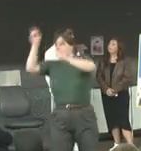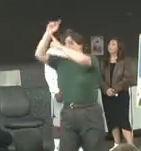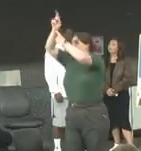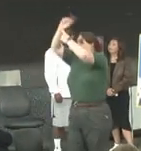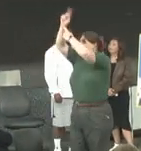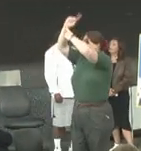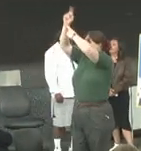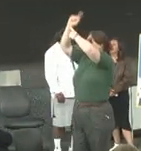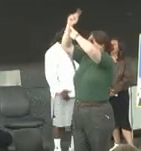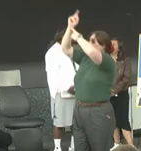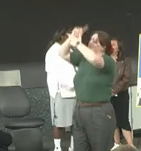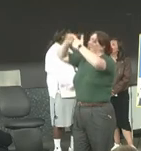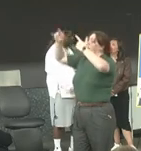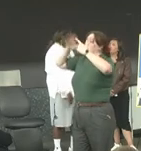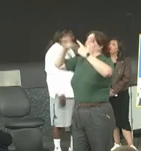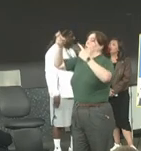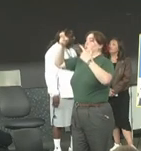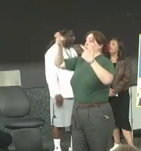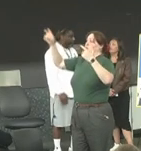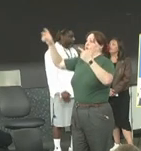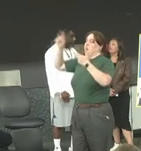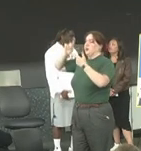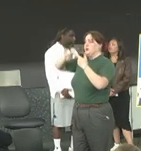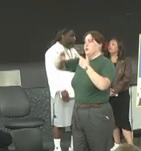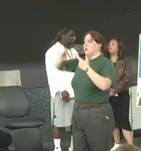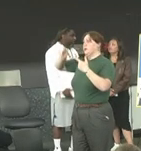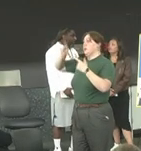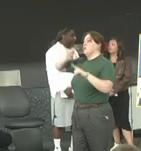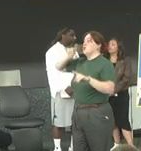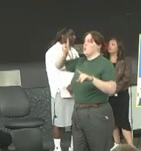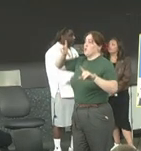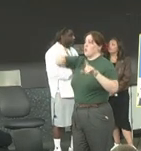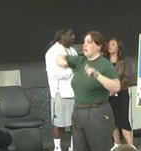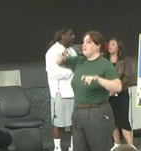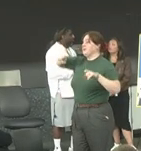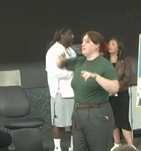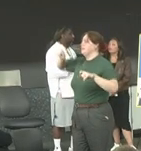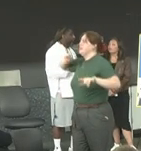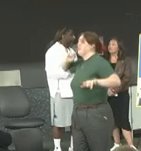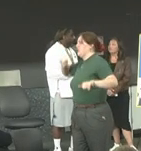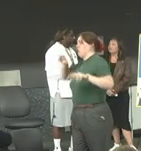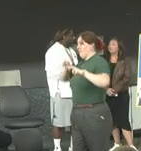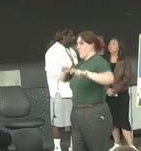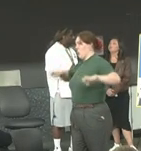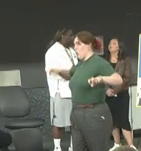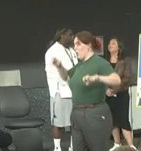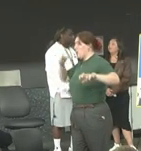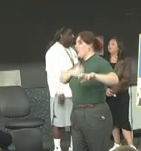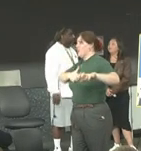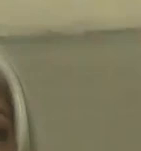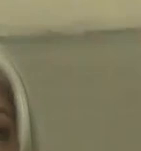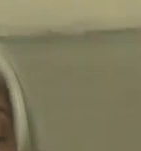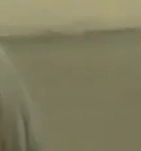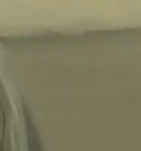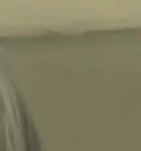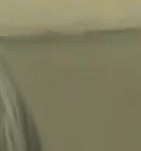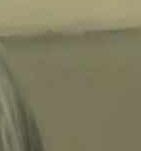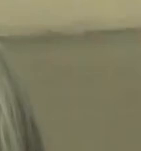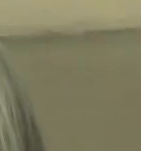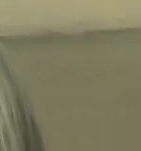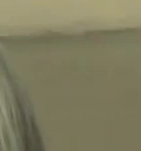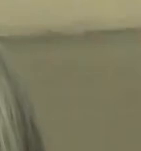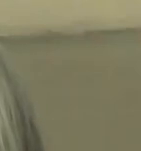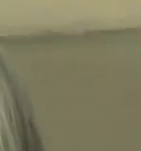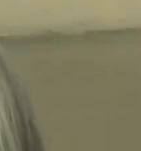one more minute, and then we'll be transitioning into the question and answer panel. So if you could write your final questions down, I'll come around and